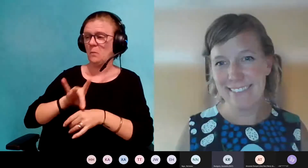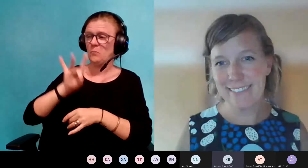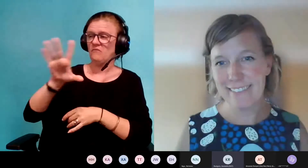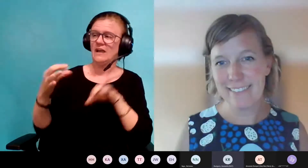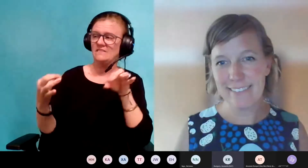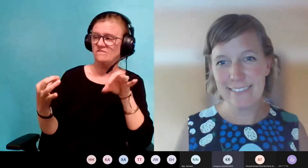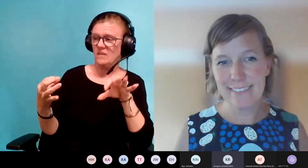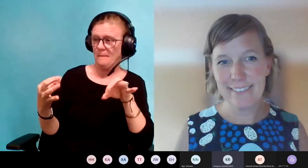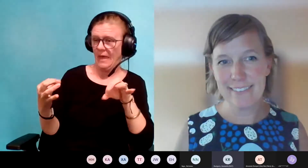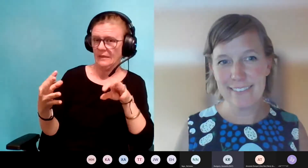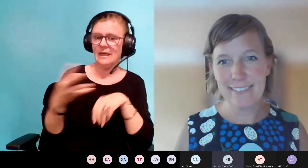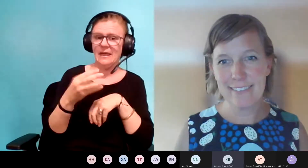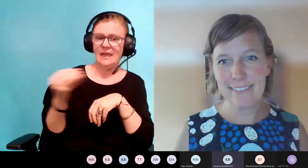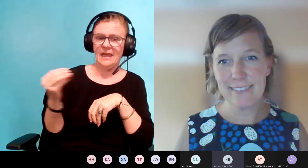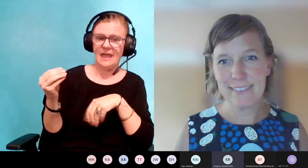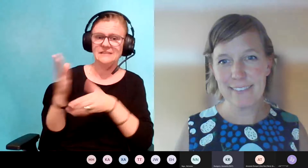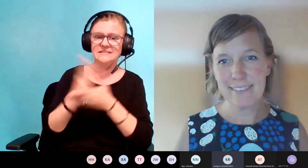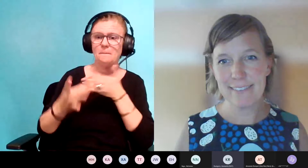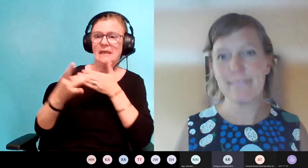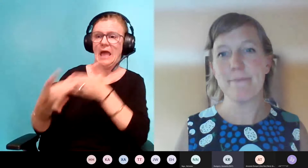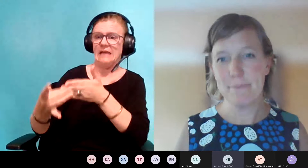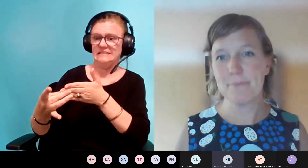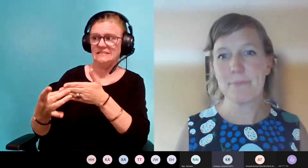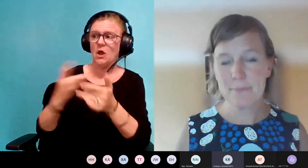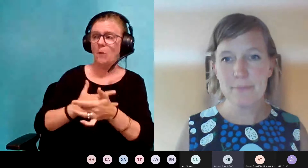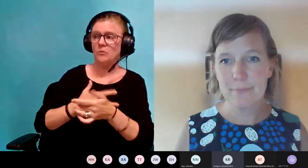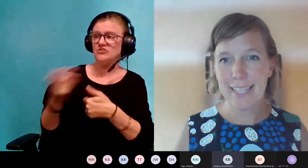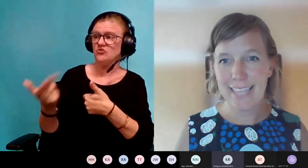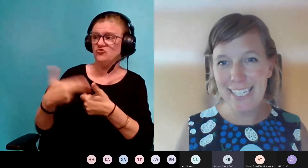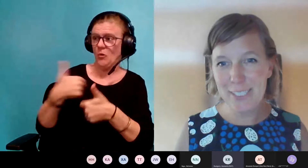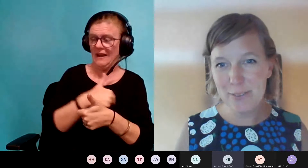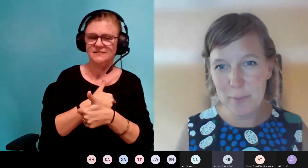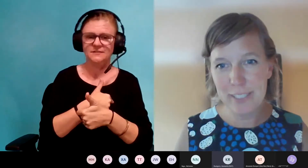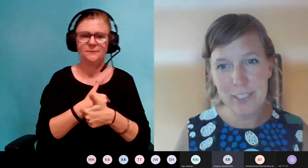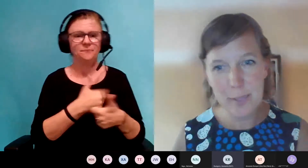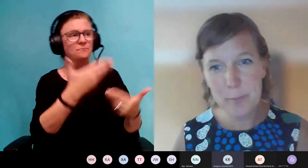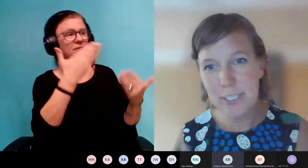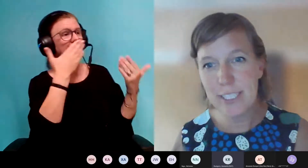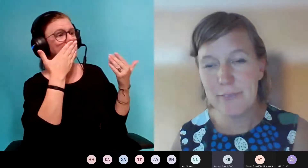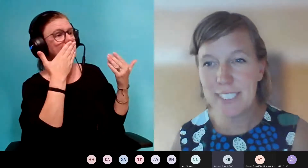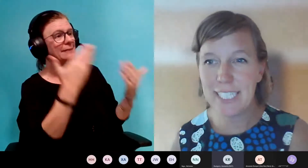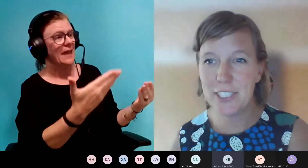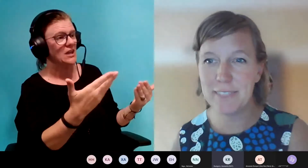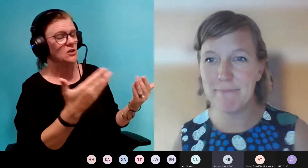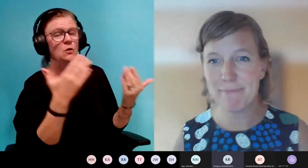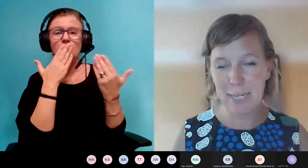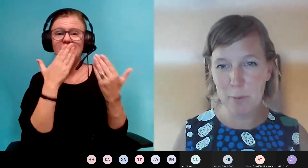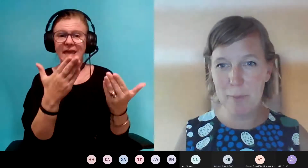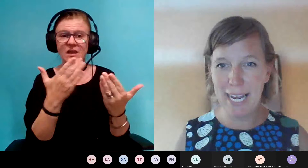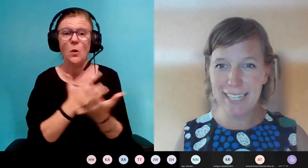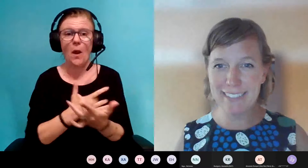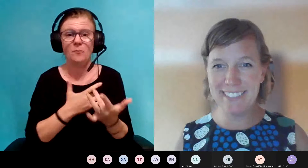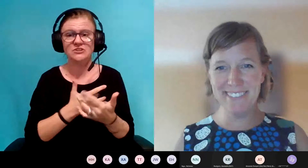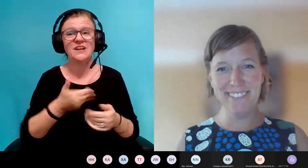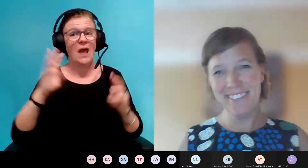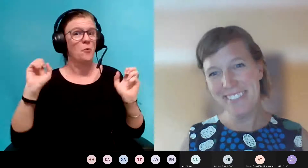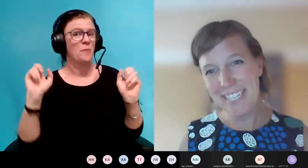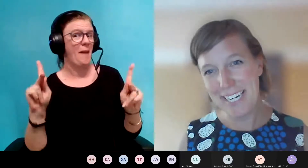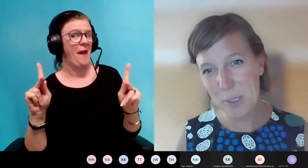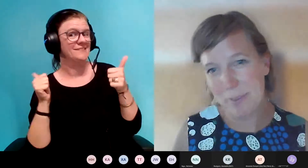input and some guidance. So appreciate you being here. Thank you so much. I appreciate the invitation, and I will be